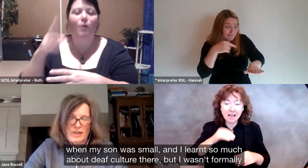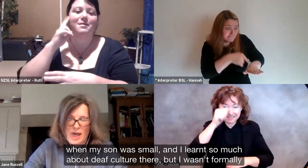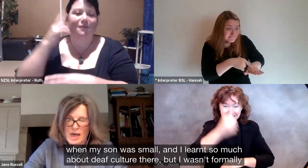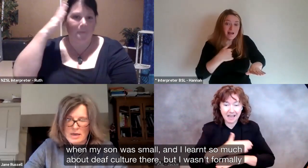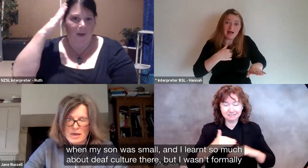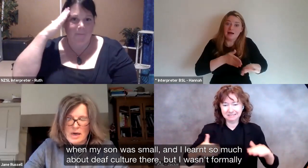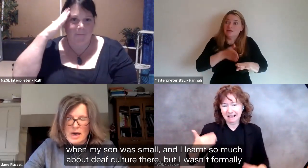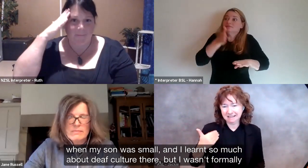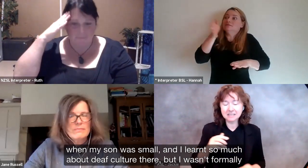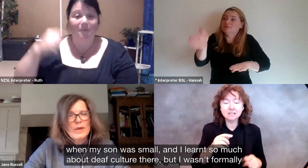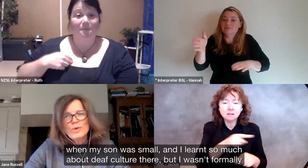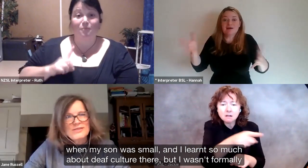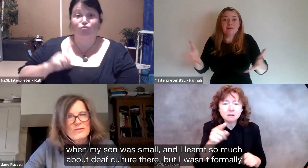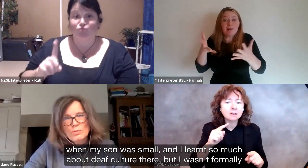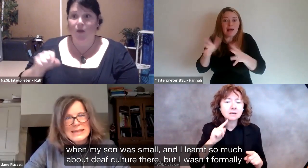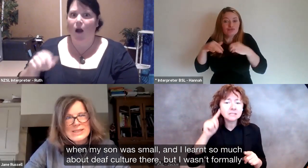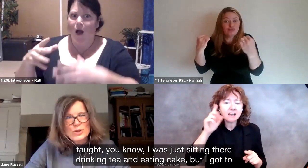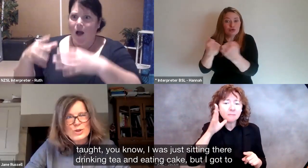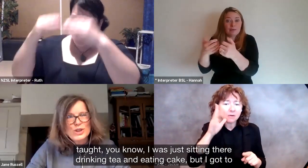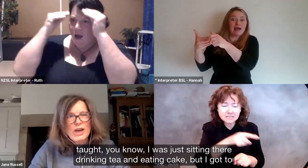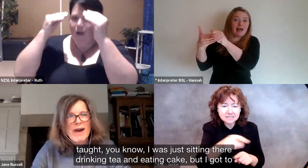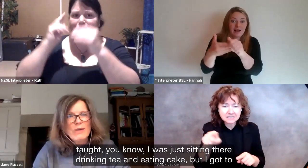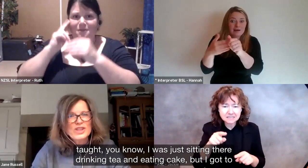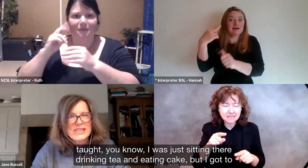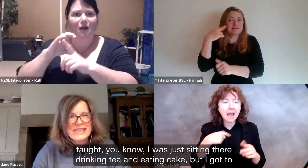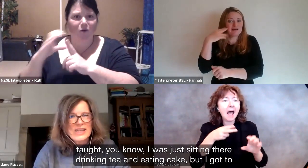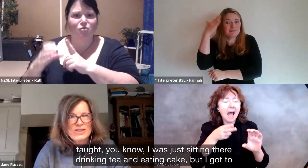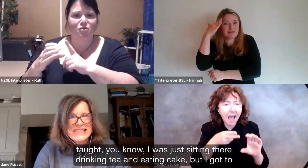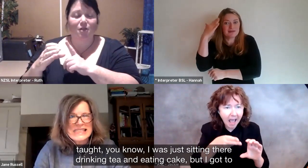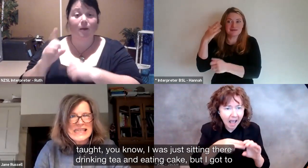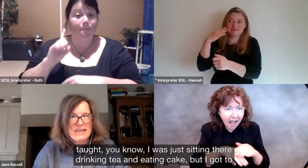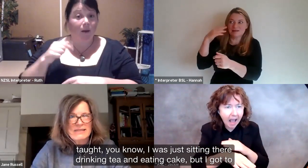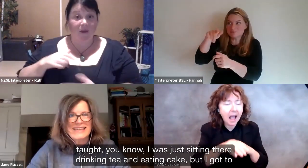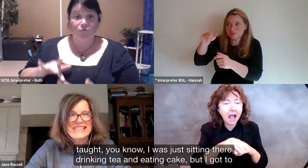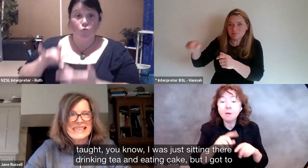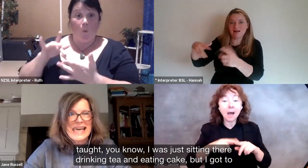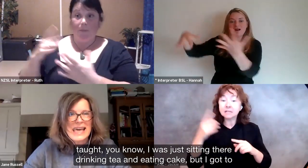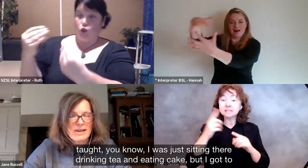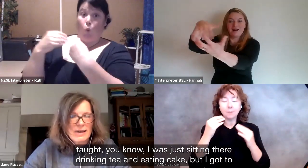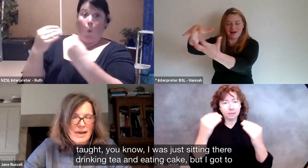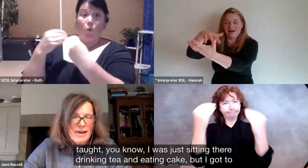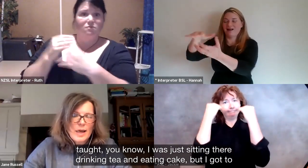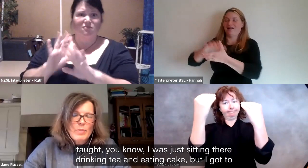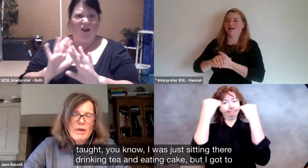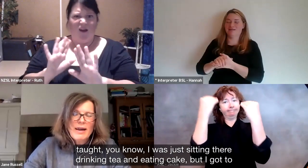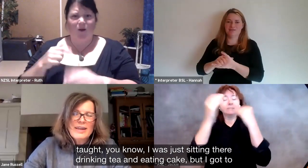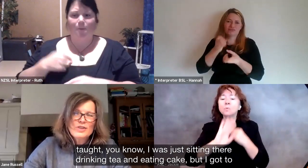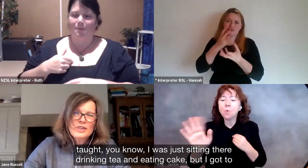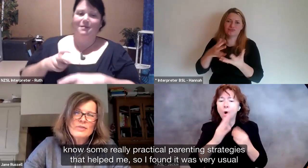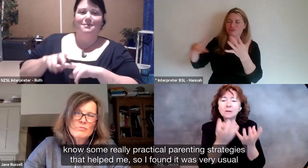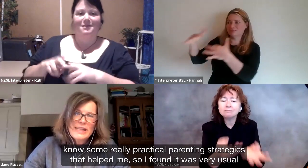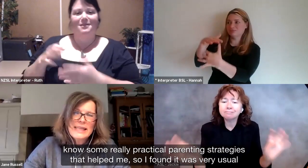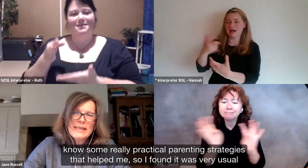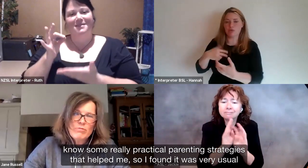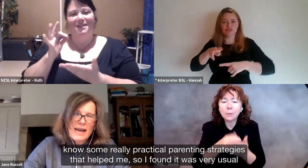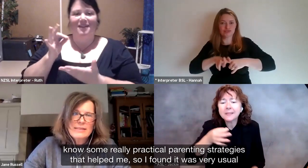deaf culture there. But I wasn't formally taught, you know, I was just sitting there drinking tea and eating cake. But I got